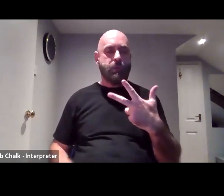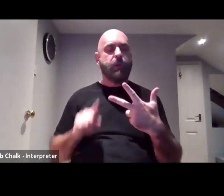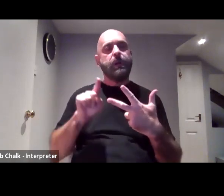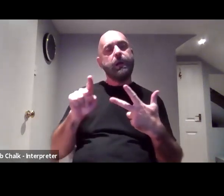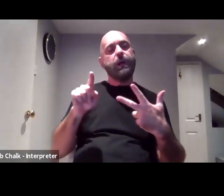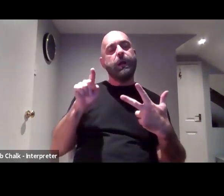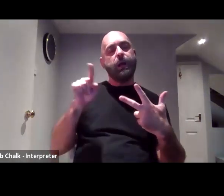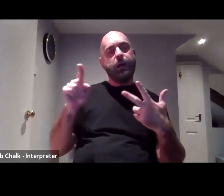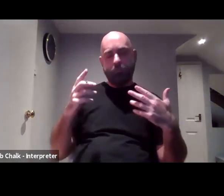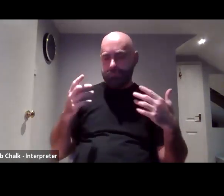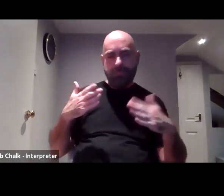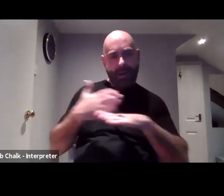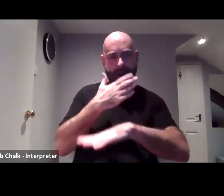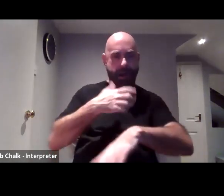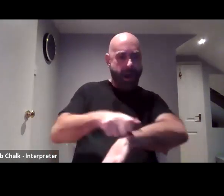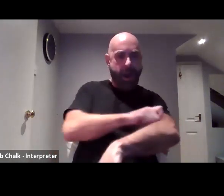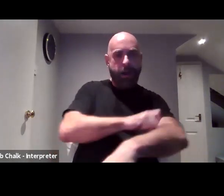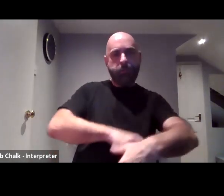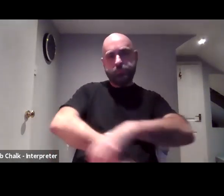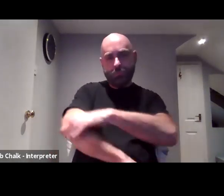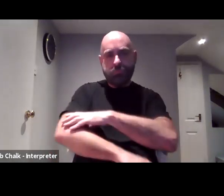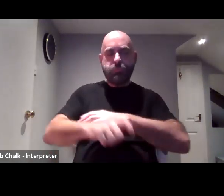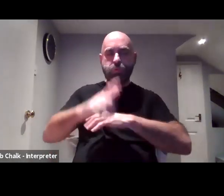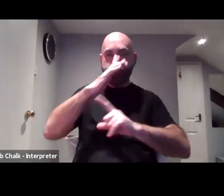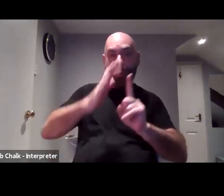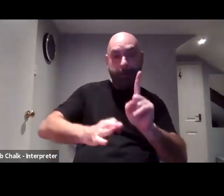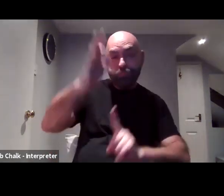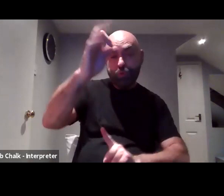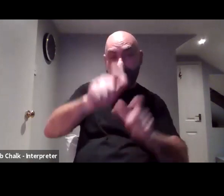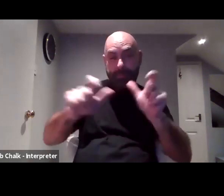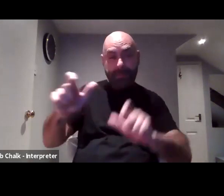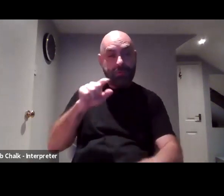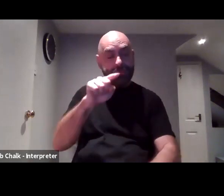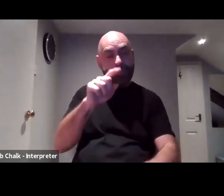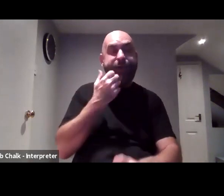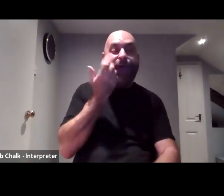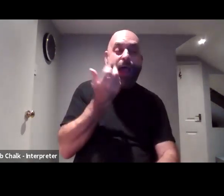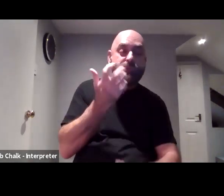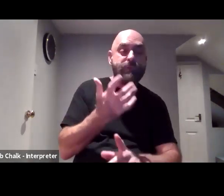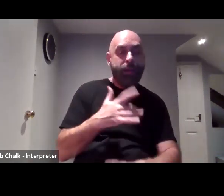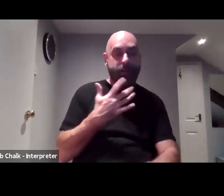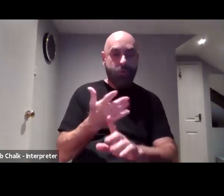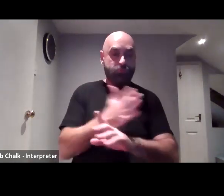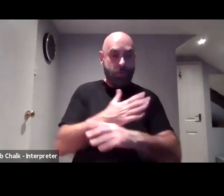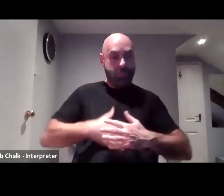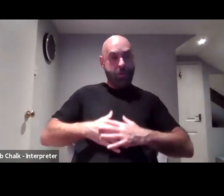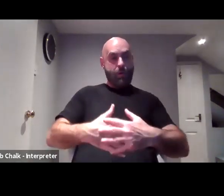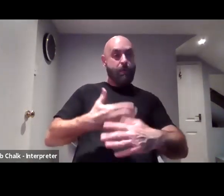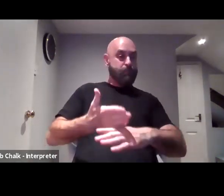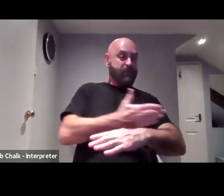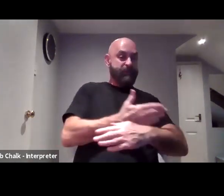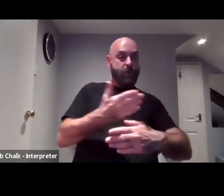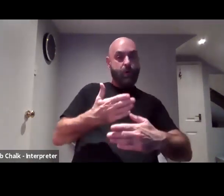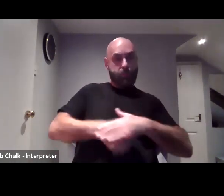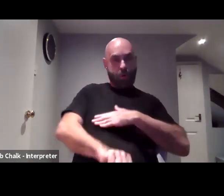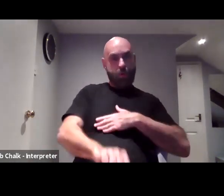Taking action to improve the conditions of daily life from before birth, during early